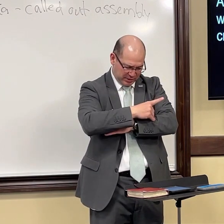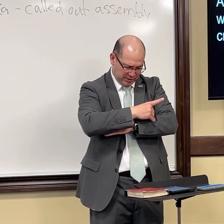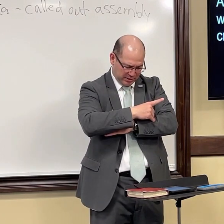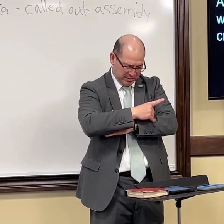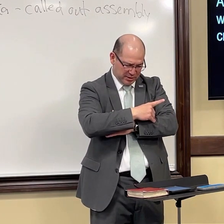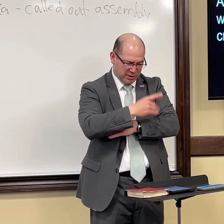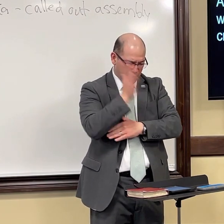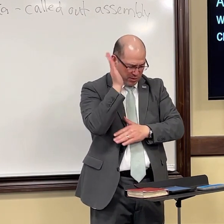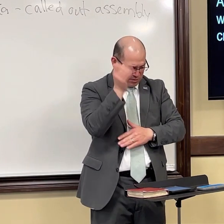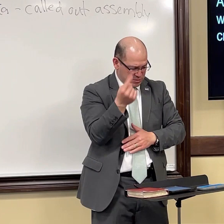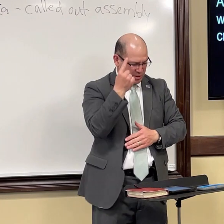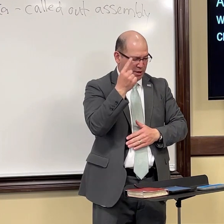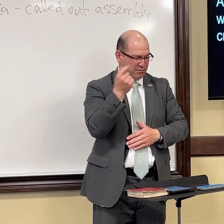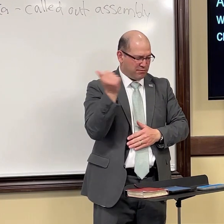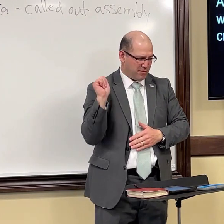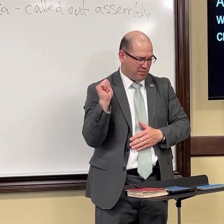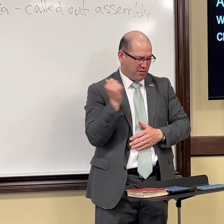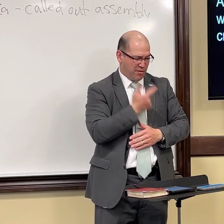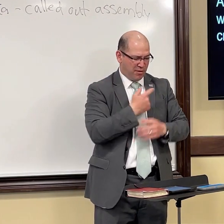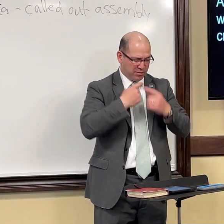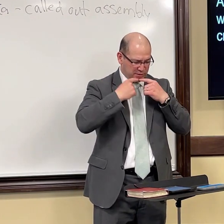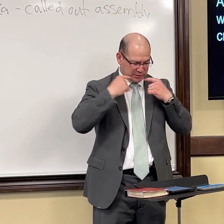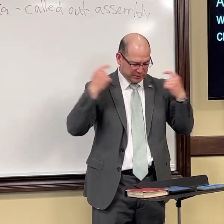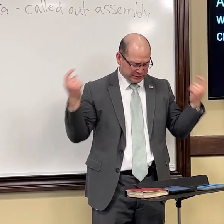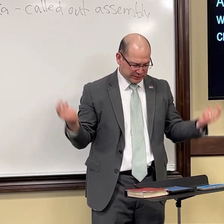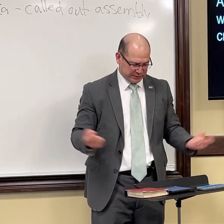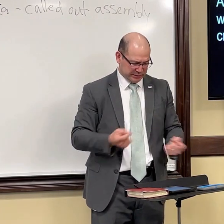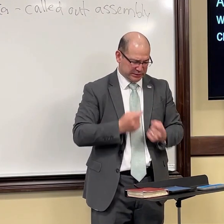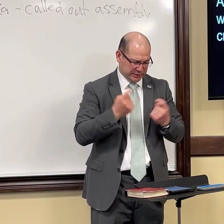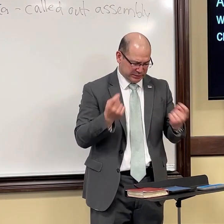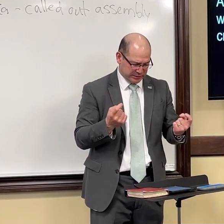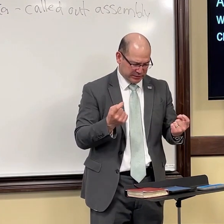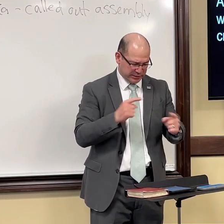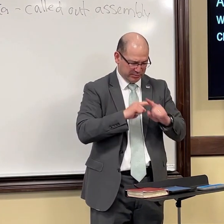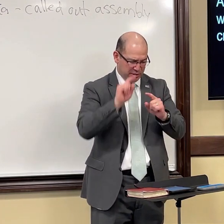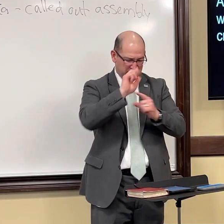today. Help them to understand that we all sin.